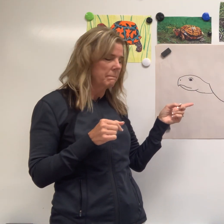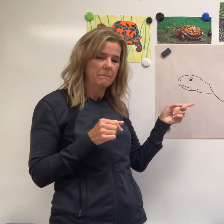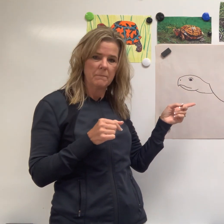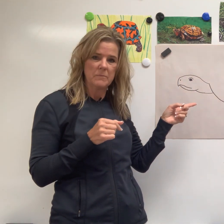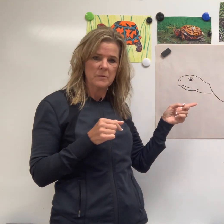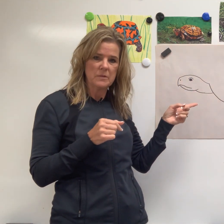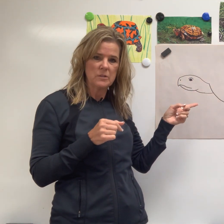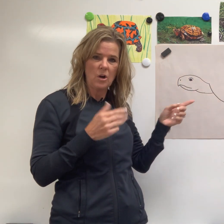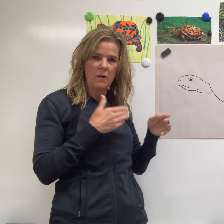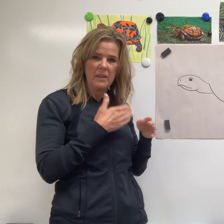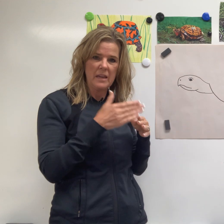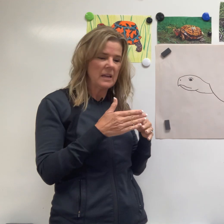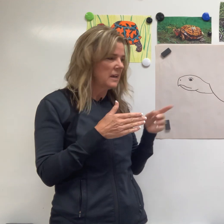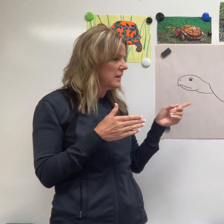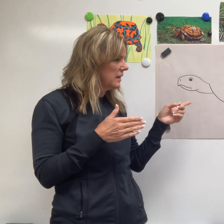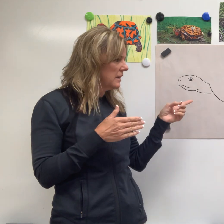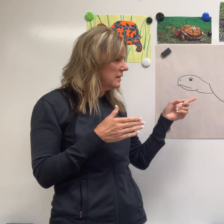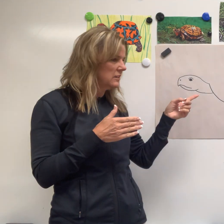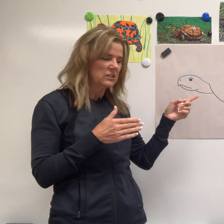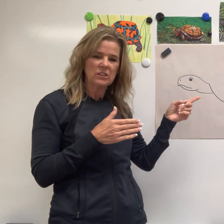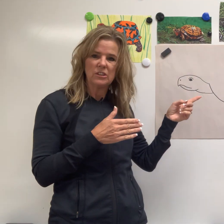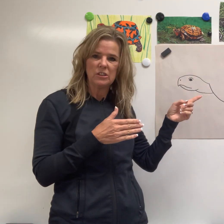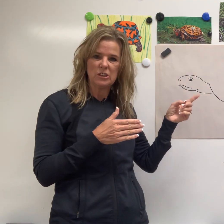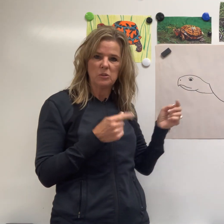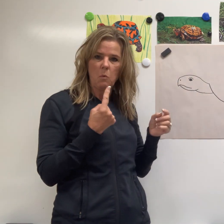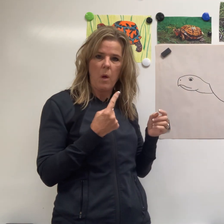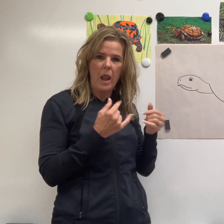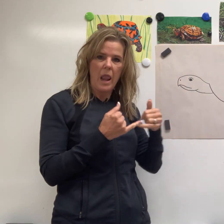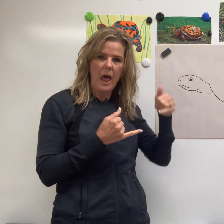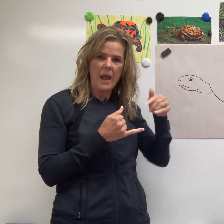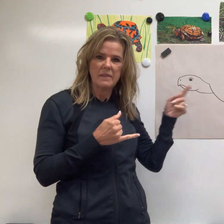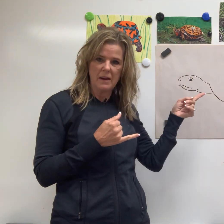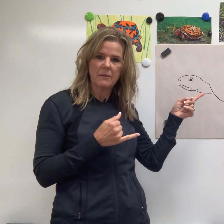at the very end, and I'm just gonna make it a little curve line like that.